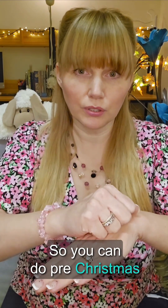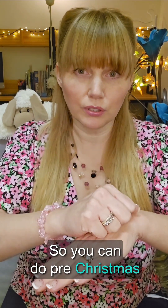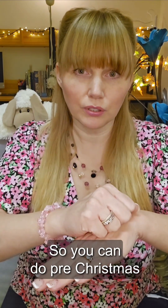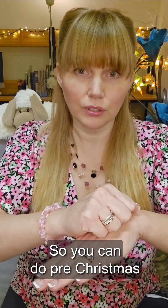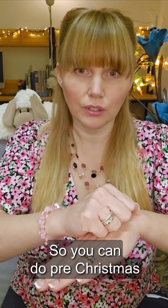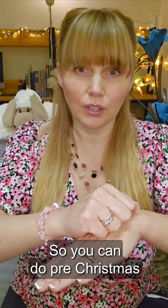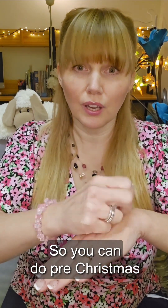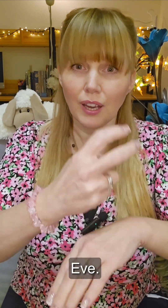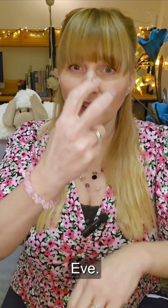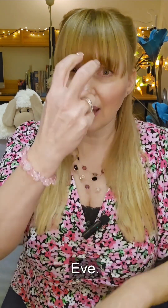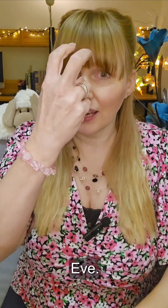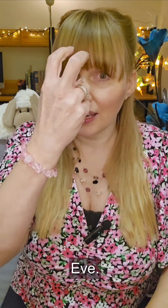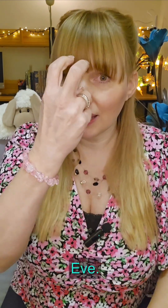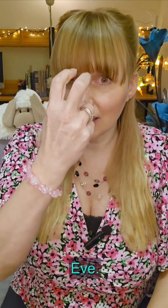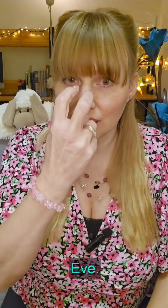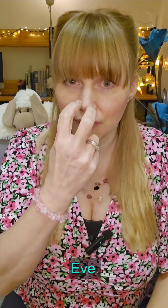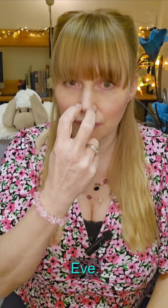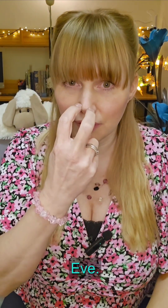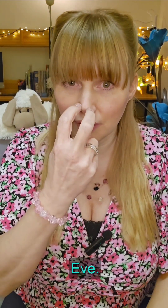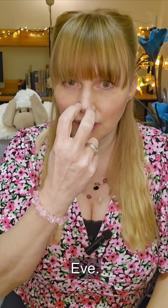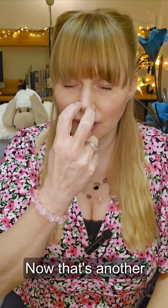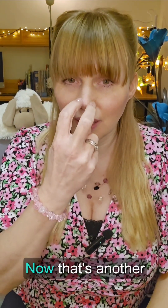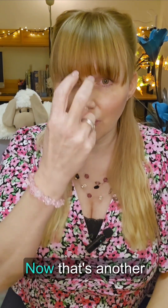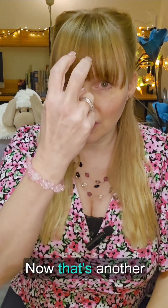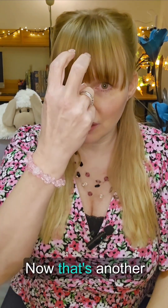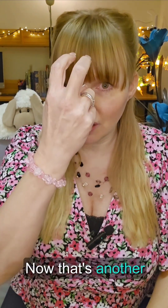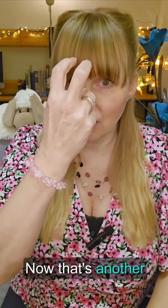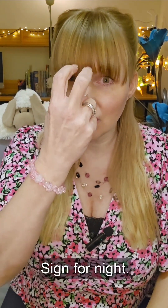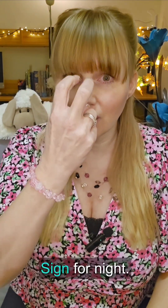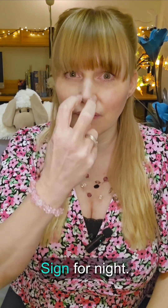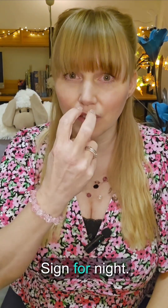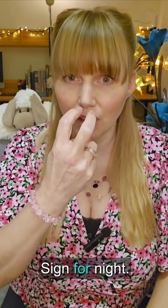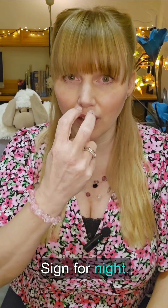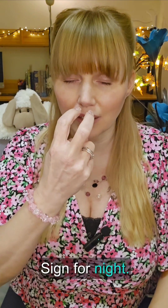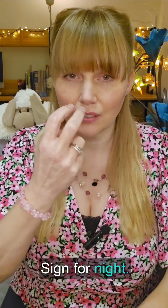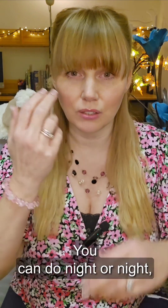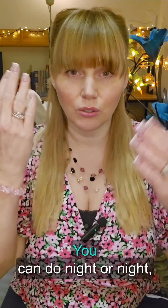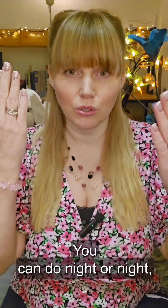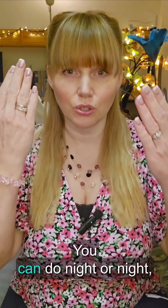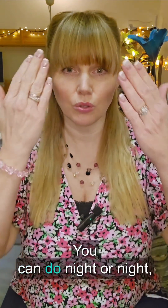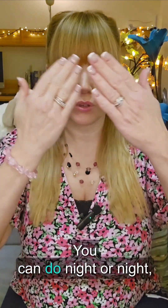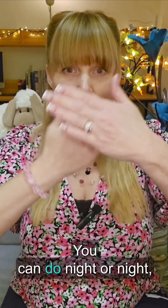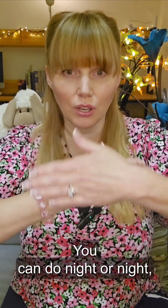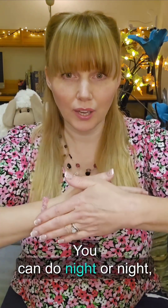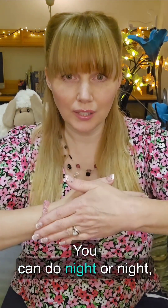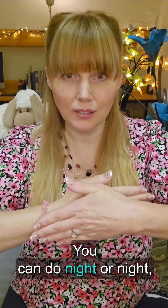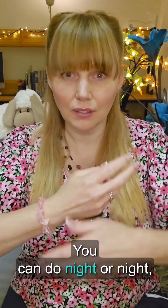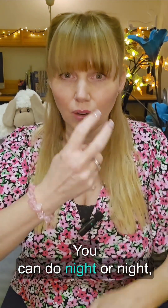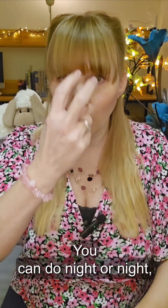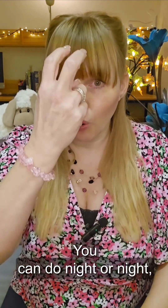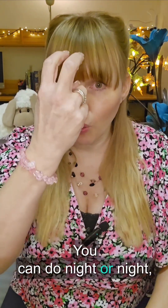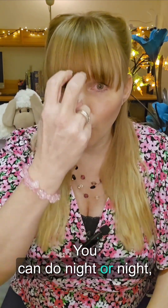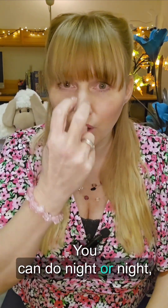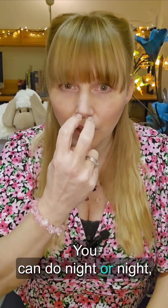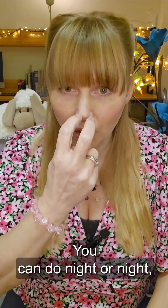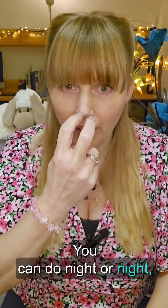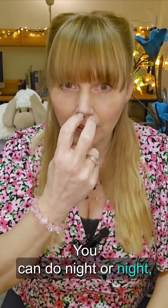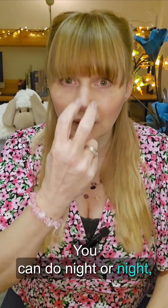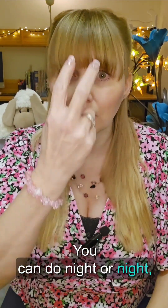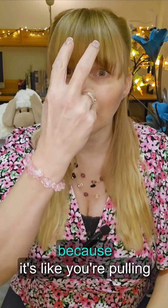pre-Christmas Eve. Now that's another sign for night. You can do night or night, because